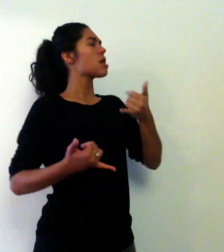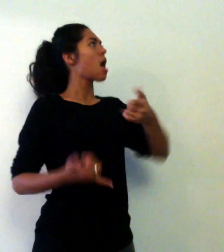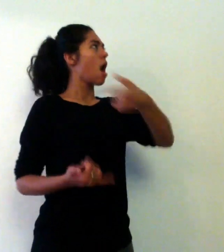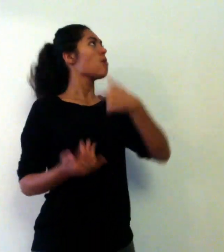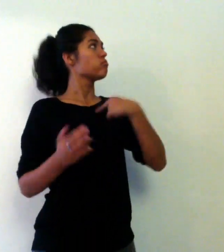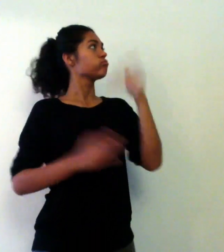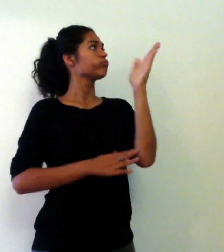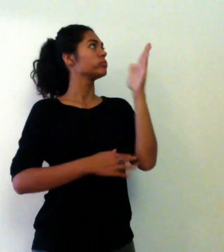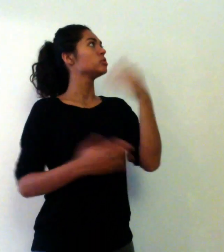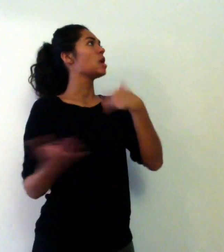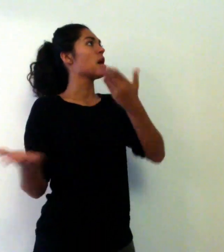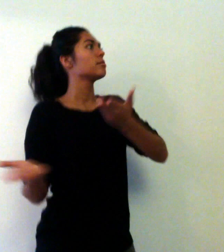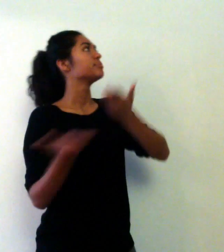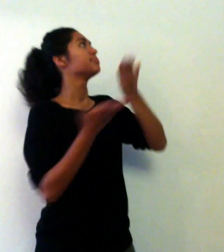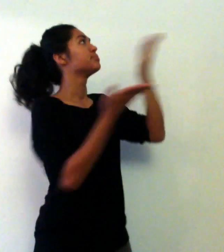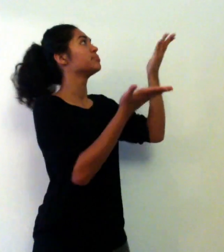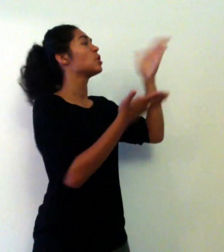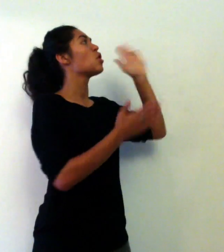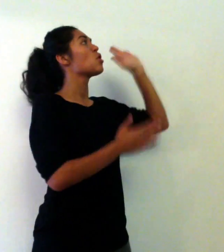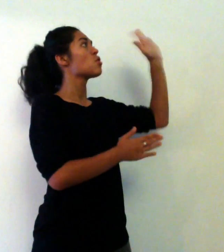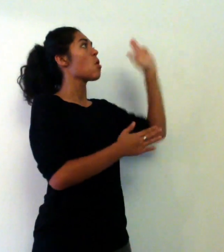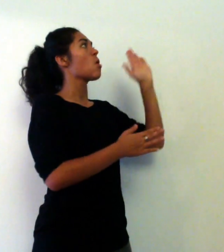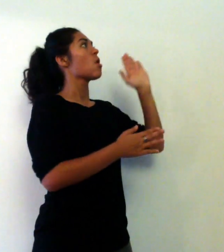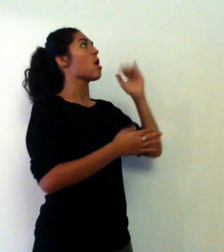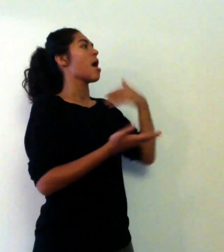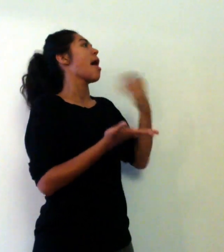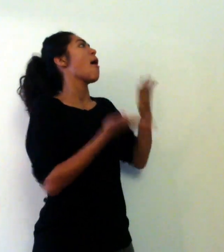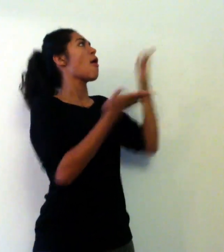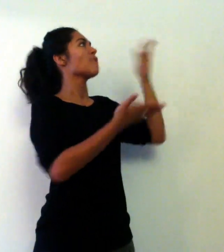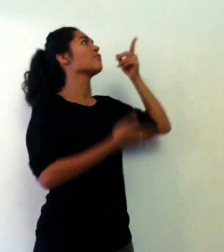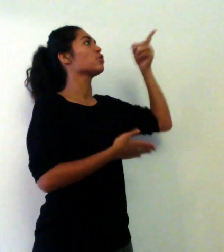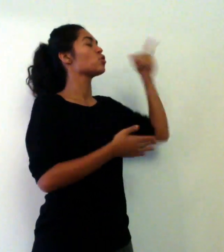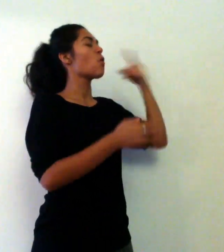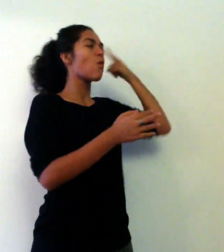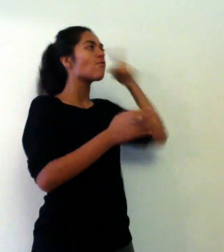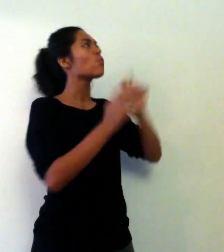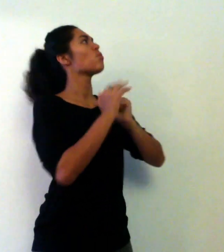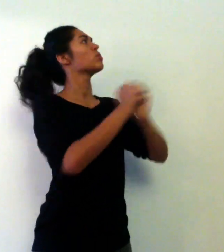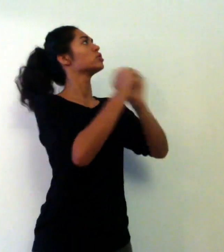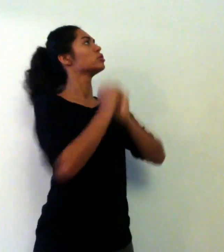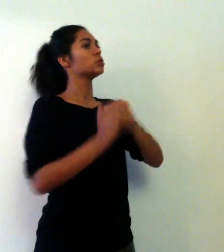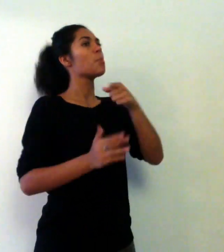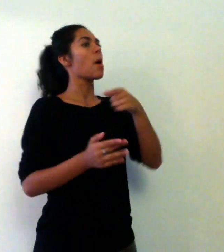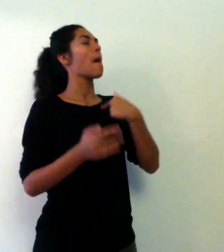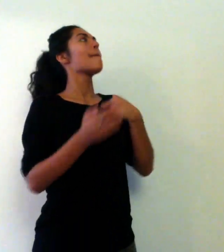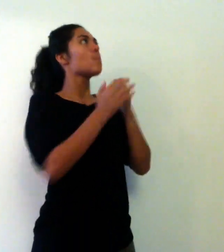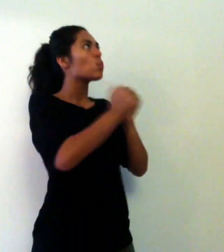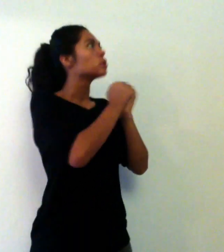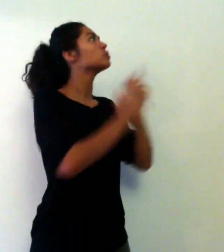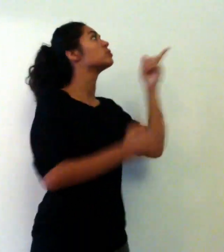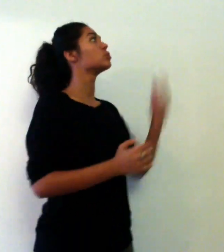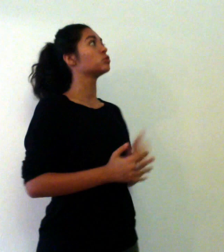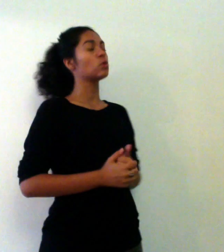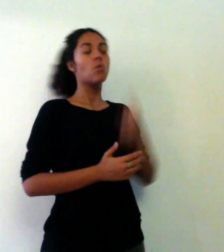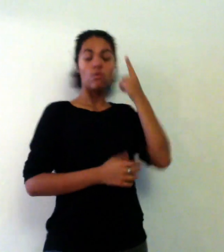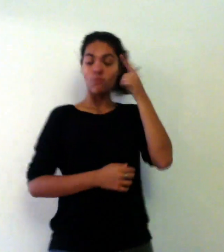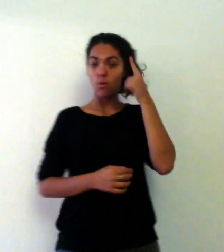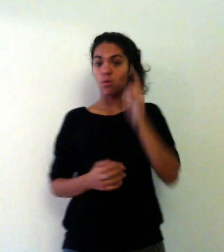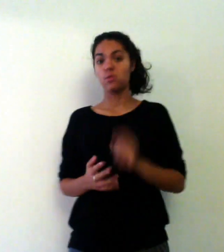before God as I preach. If I take my boy out to a ball game on a Friday night and teach him the affections of